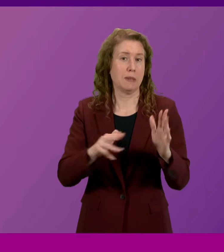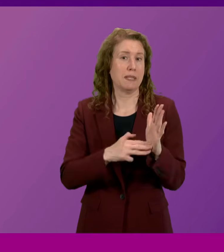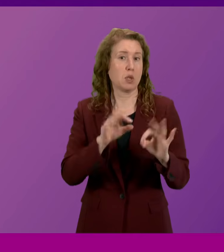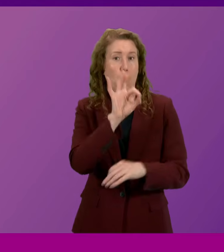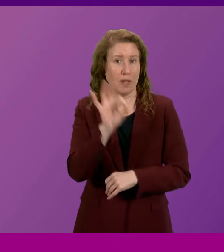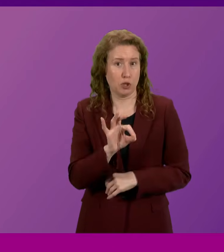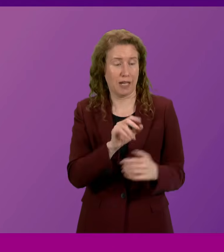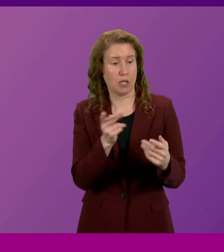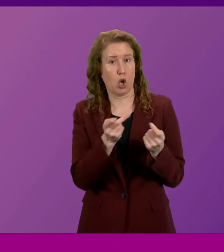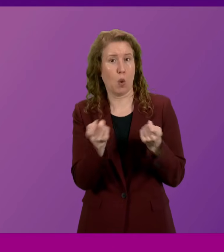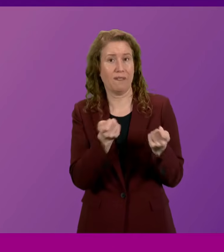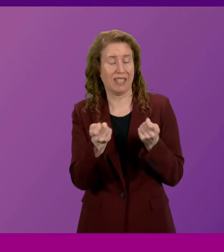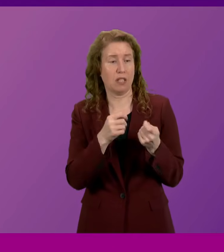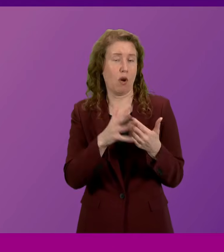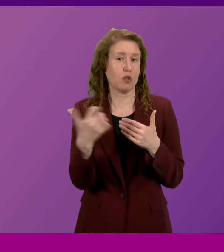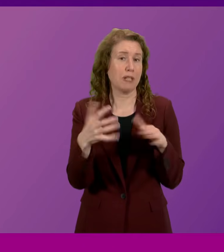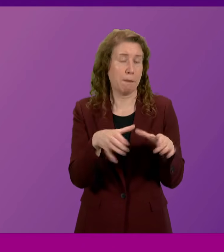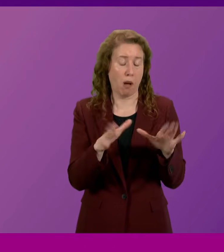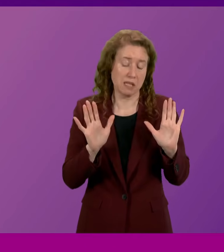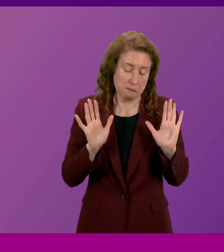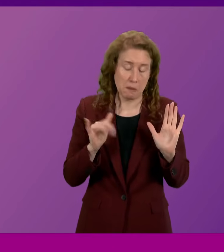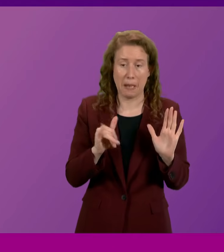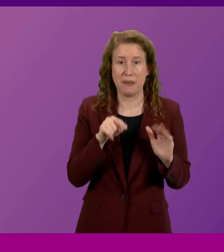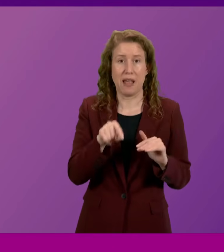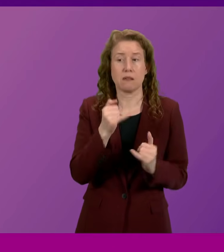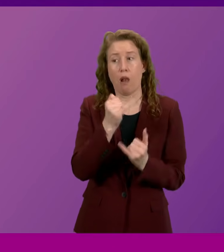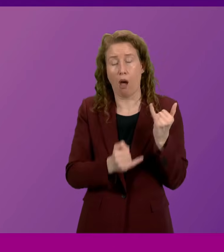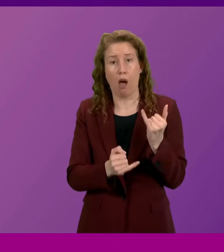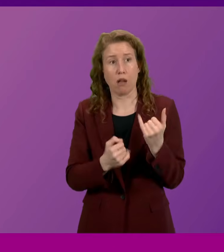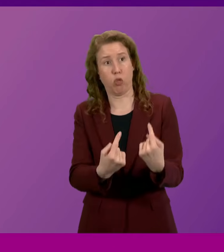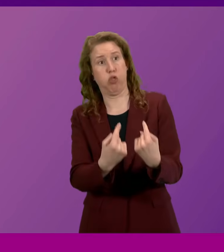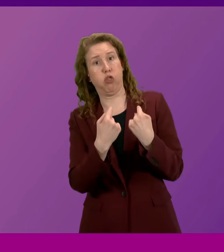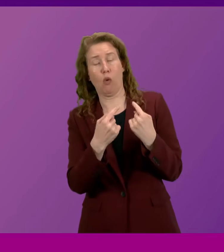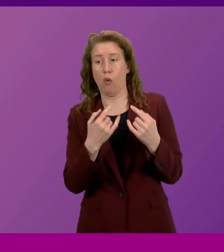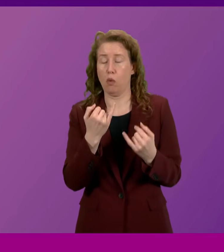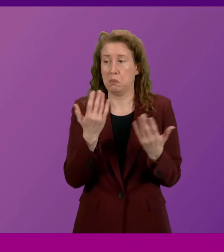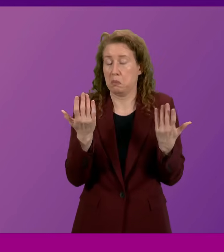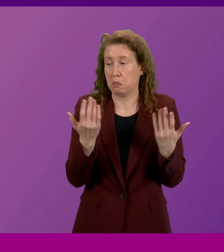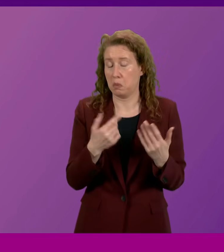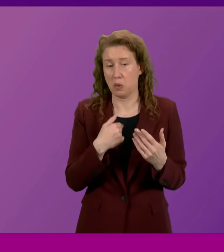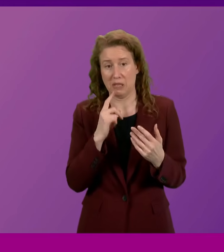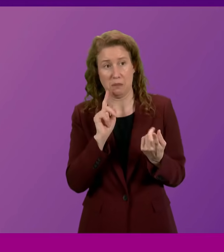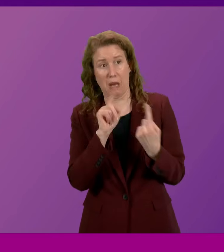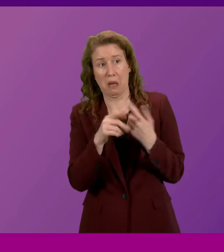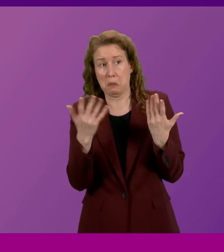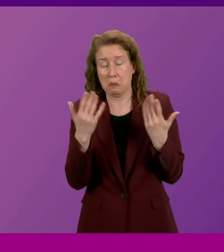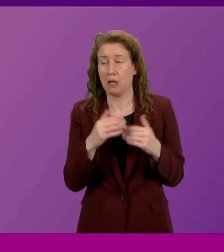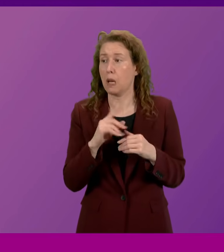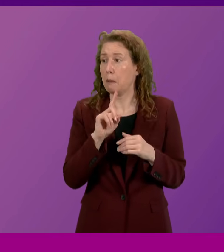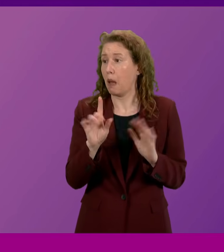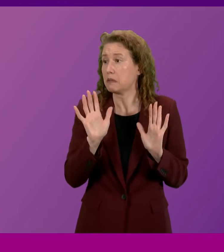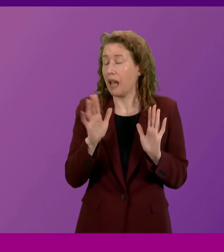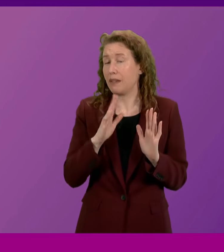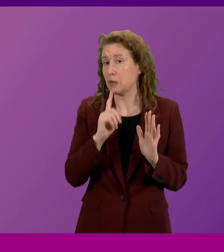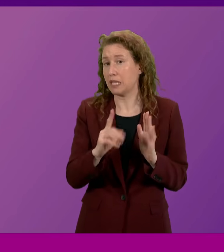questions as co-convener of the Green Party, so maybe this is the last hurrah to say it all to me today. But can I just say